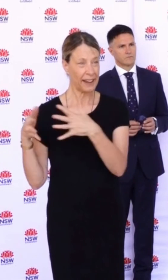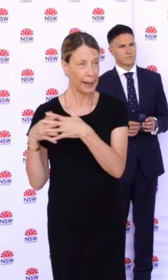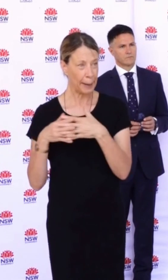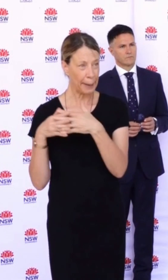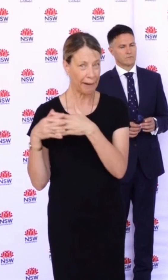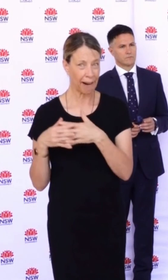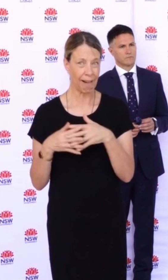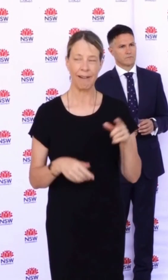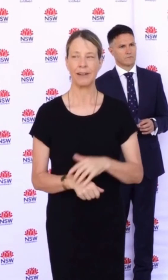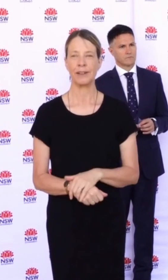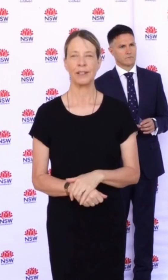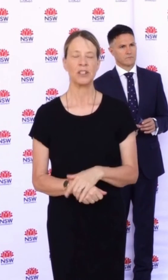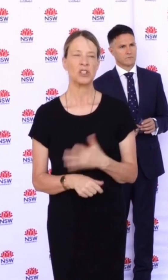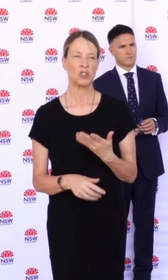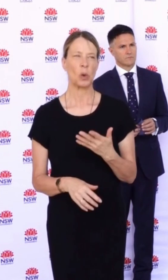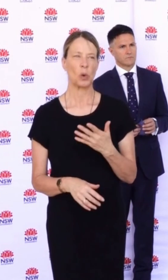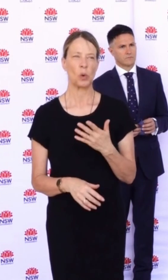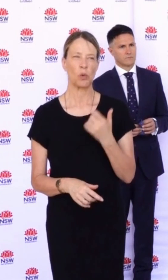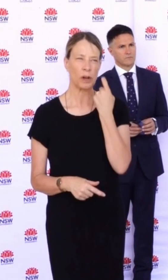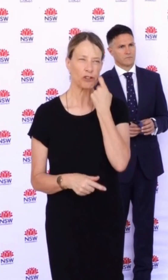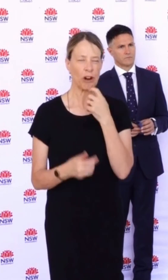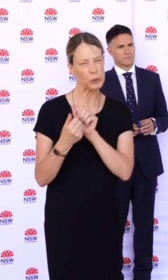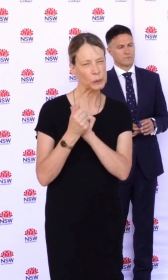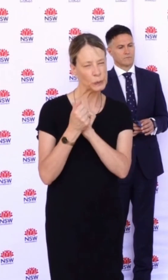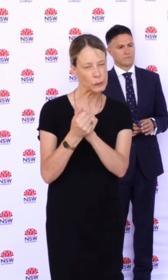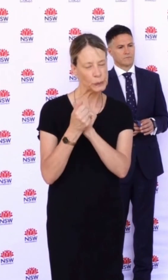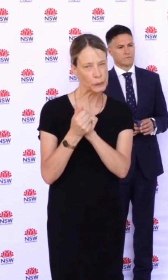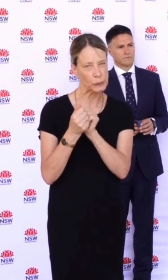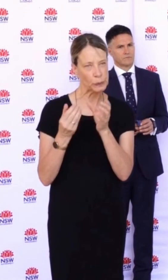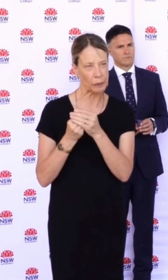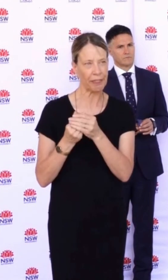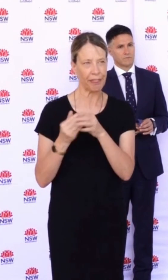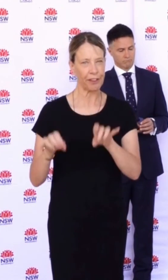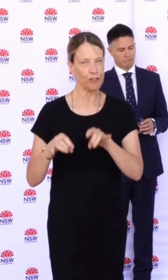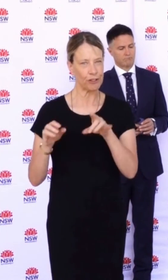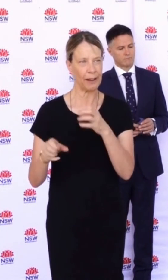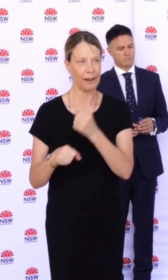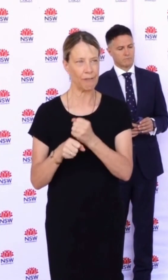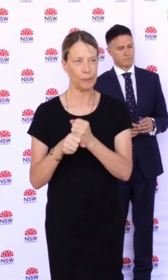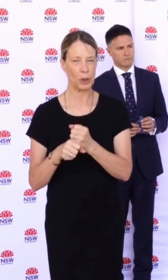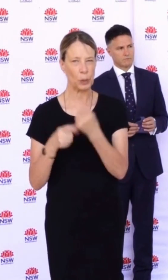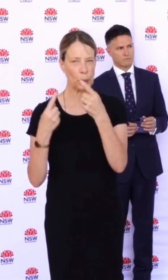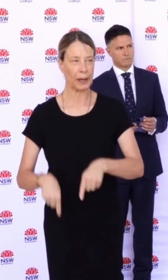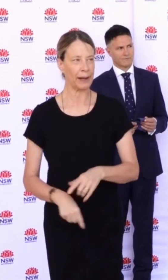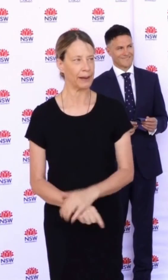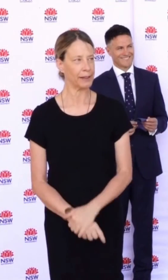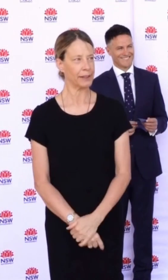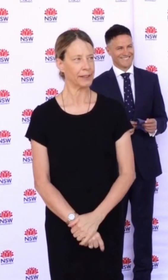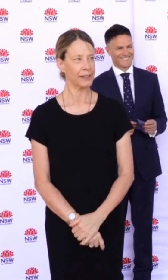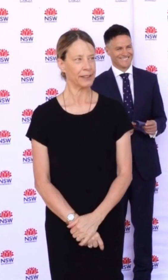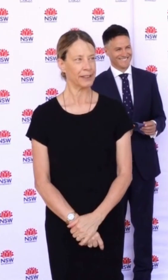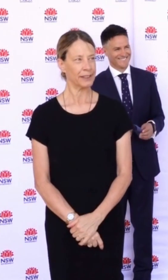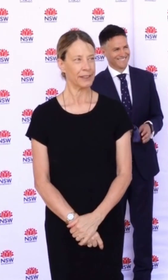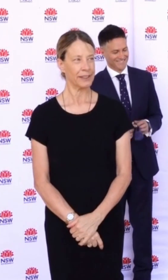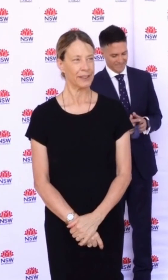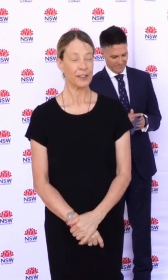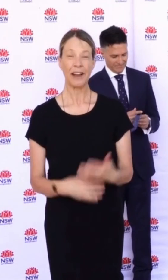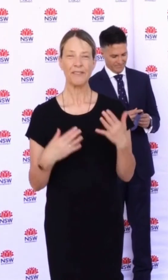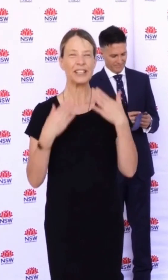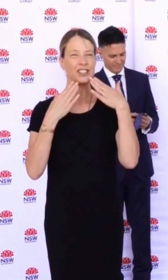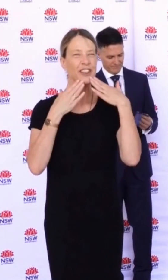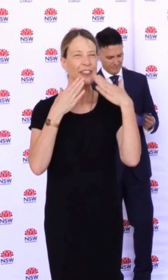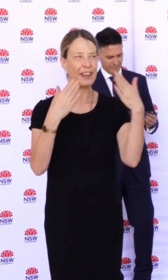in a venue in Tel Aviv in Israel where ICU specialists were managing more than 60 hospitals in northwest